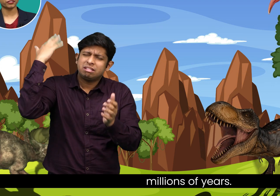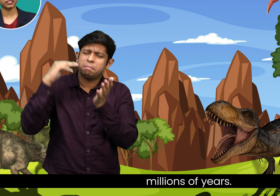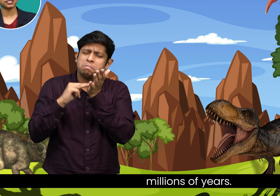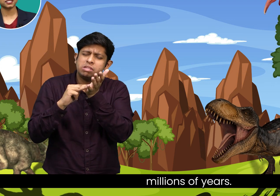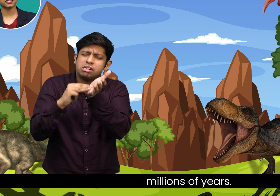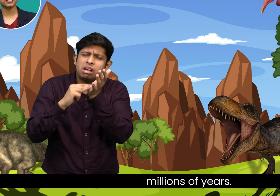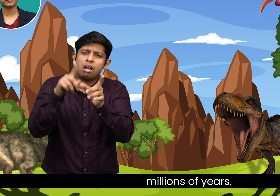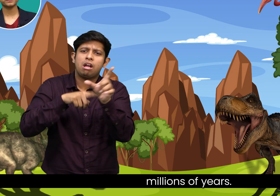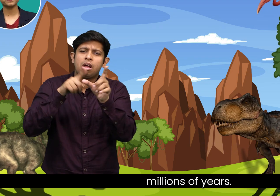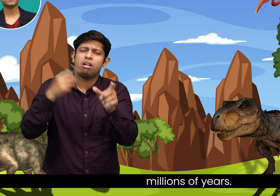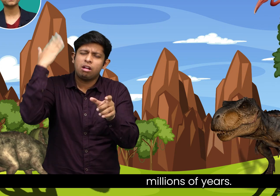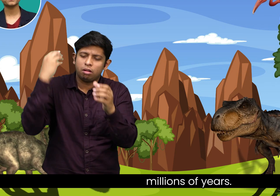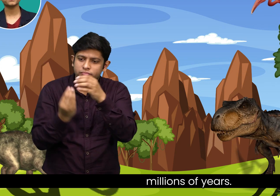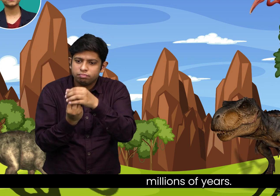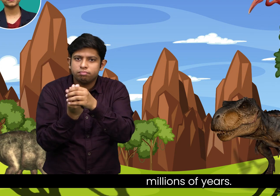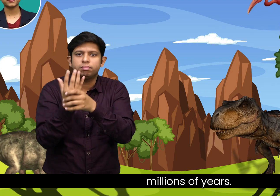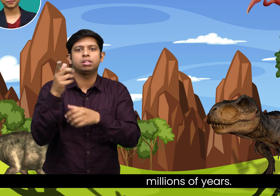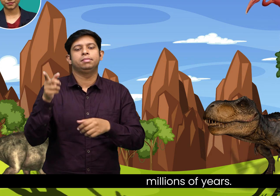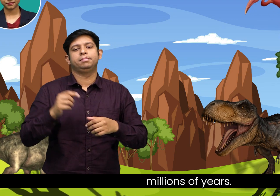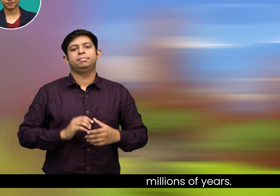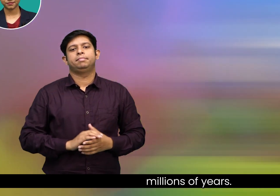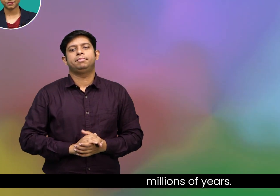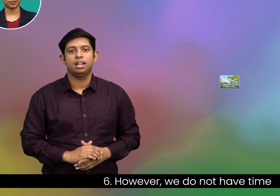millions of years.